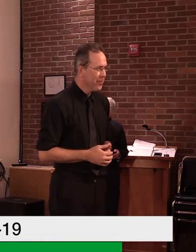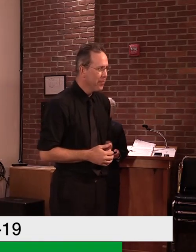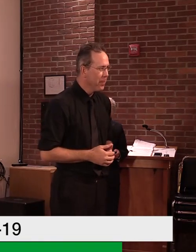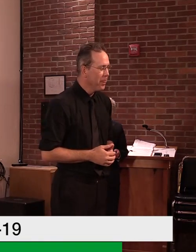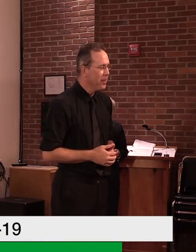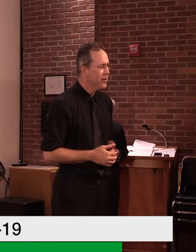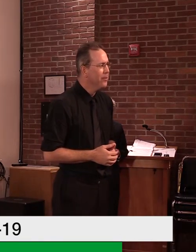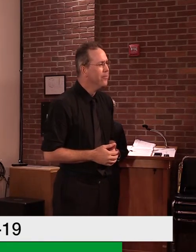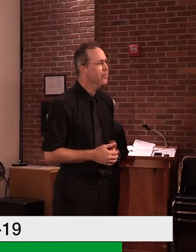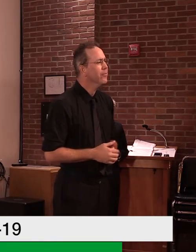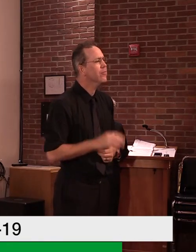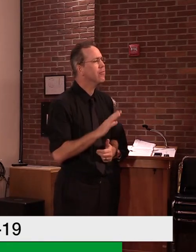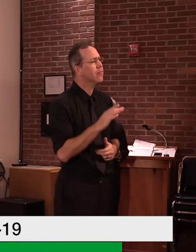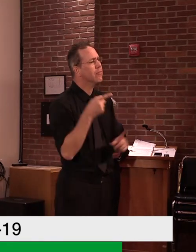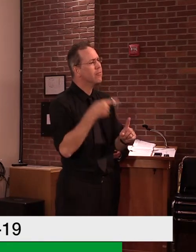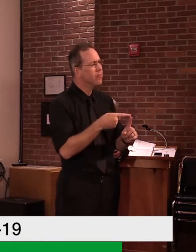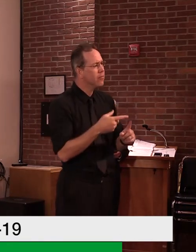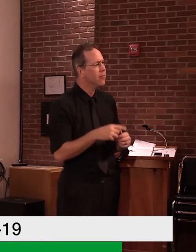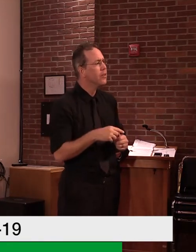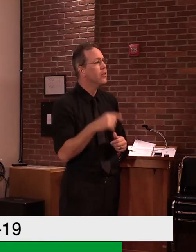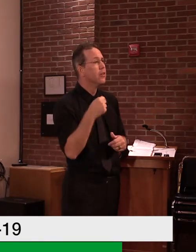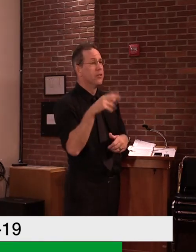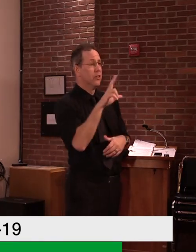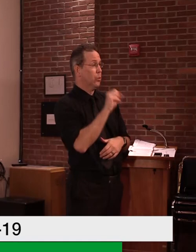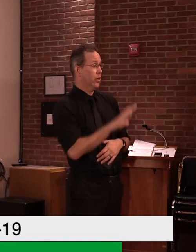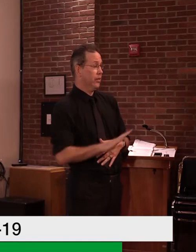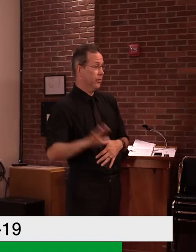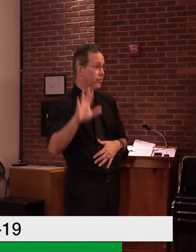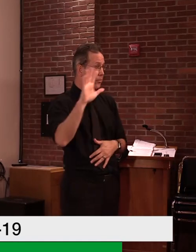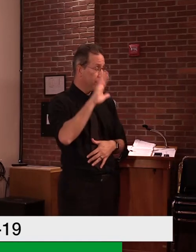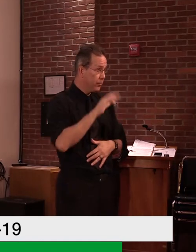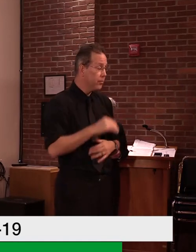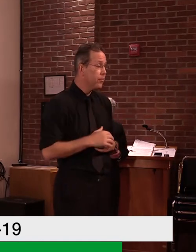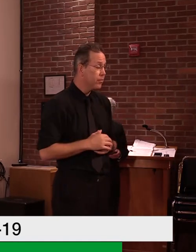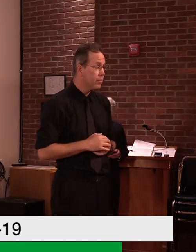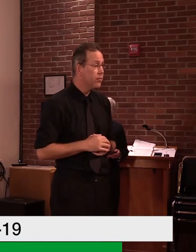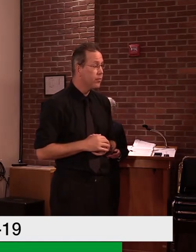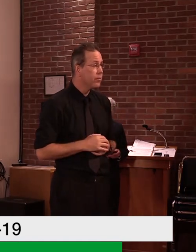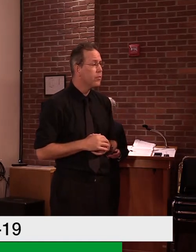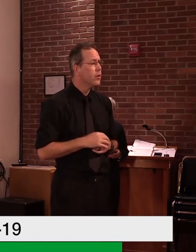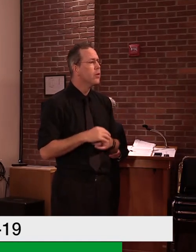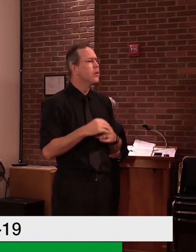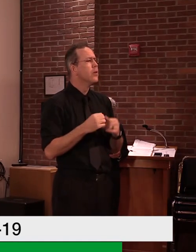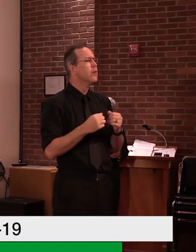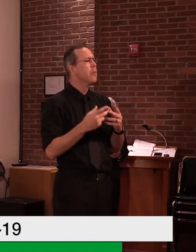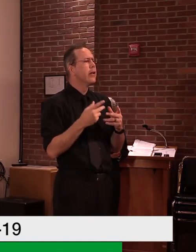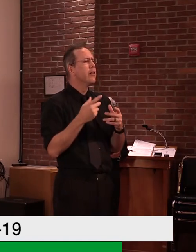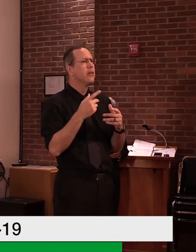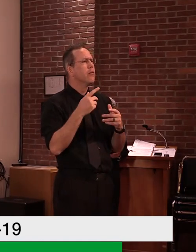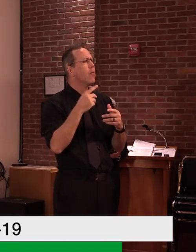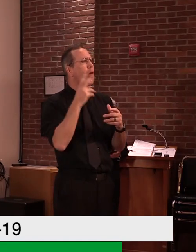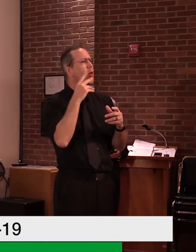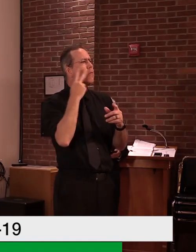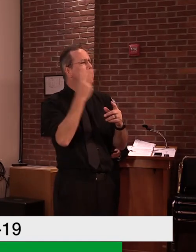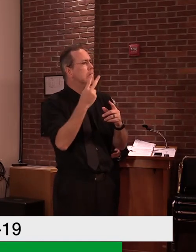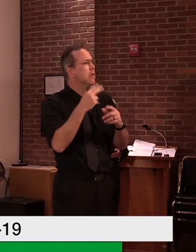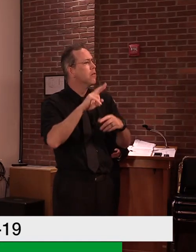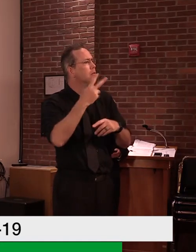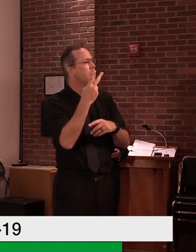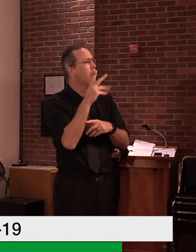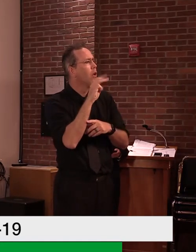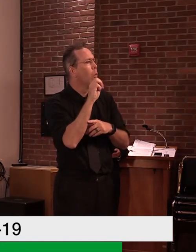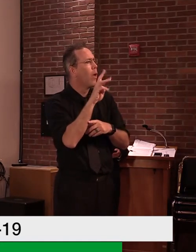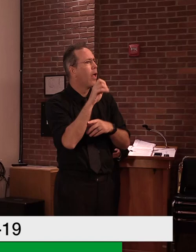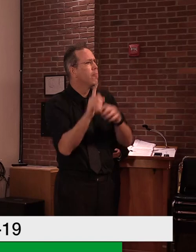most of the country, we don't believe, is in the second wave. It's the first wave never really went away.